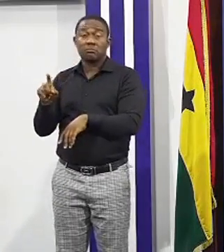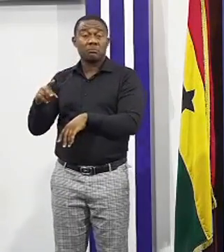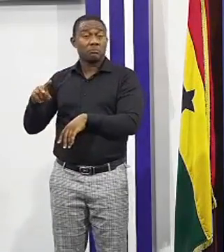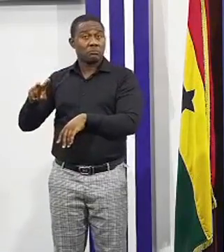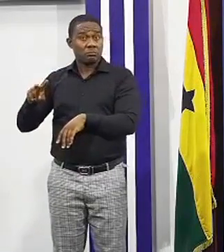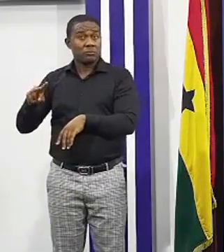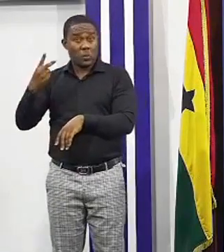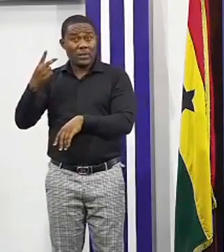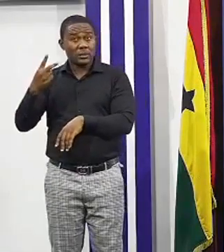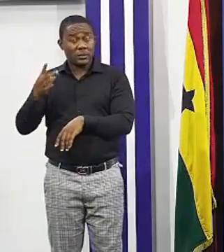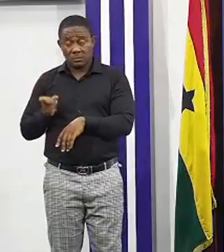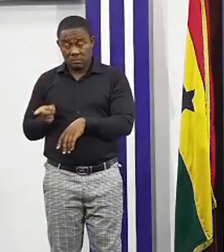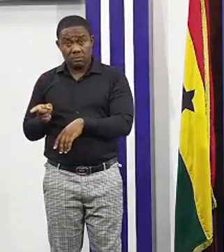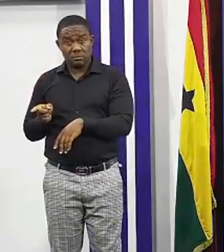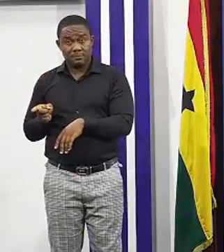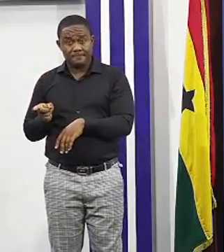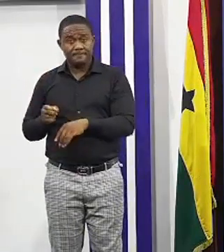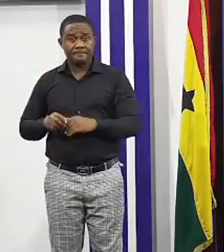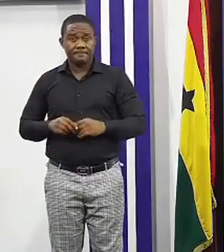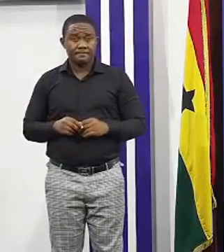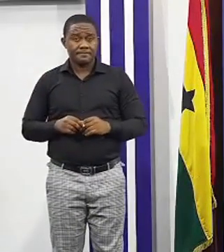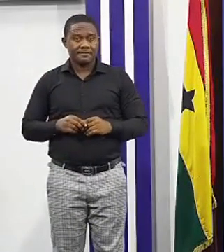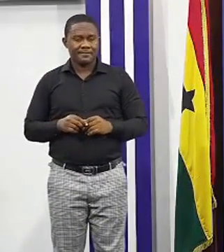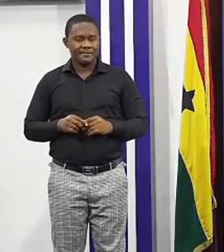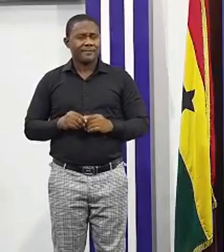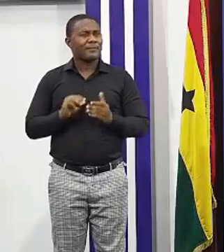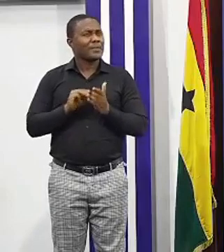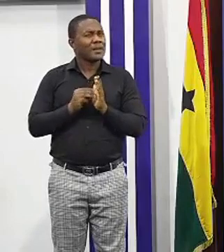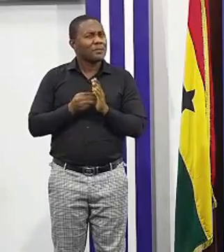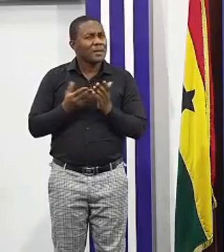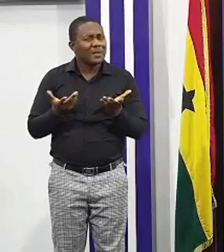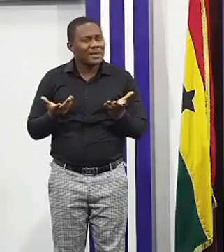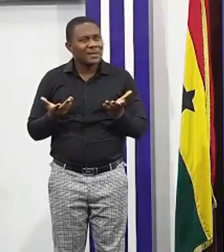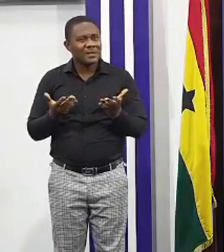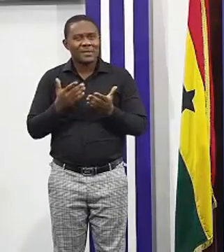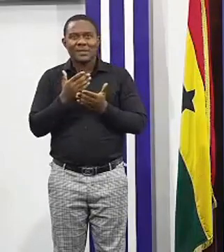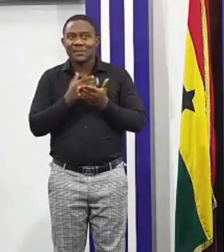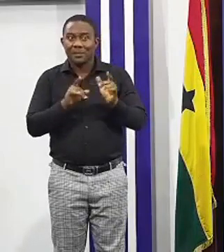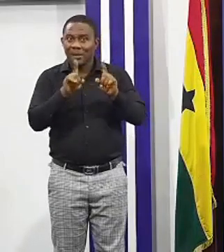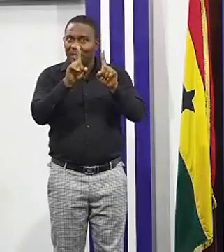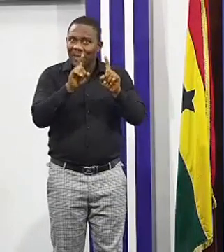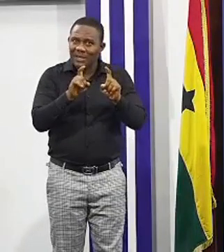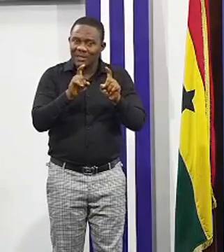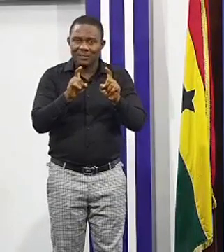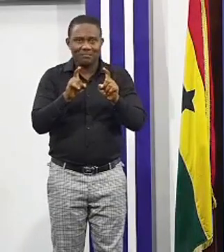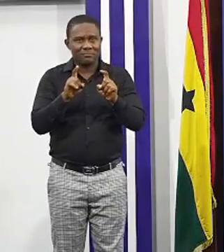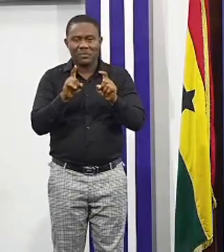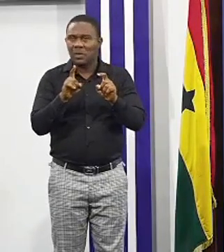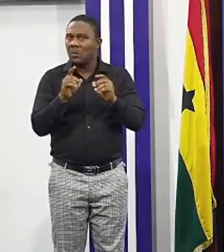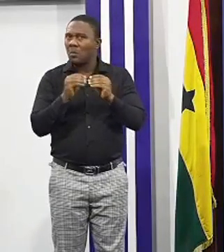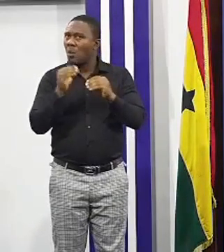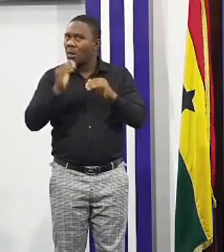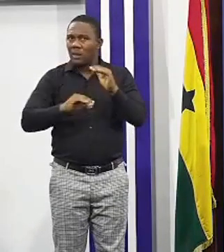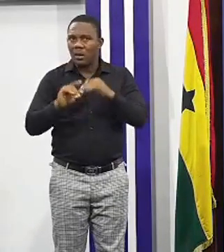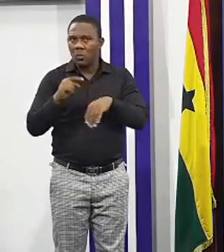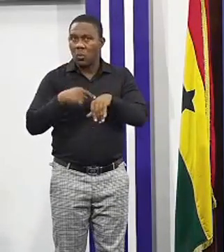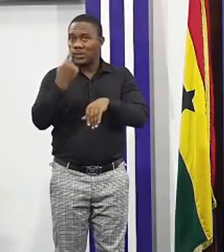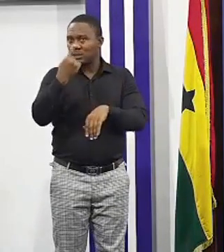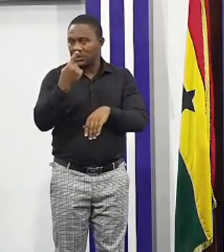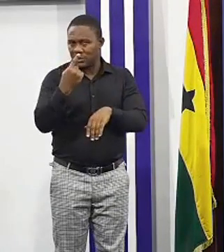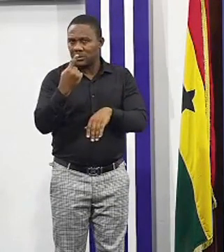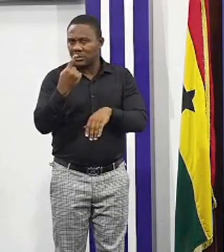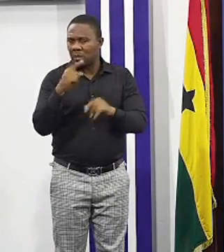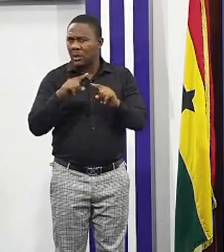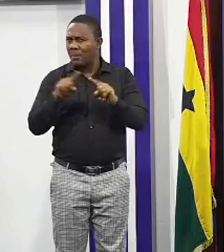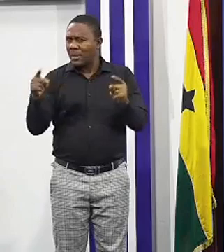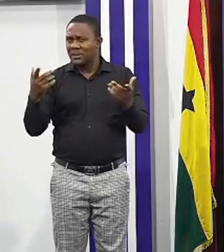then they were tested about twice. So you will find some tests that have been run more than once. But Ghana is